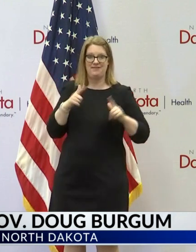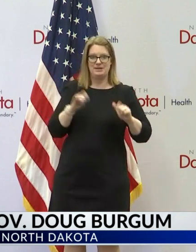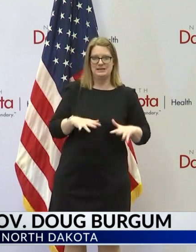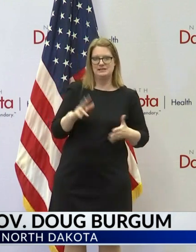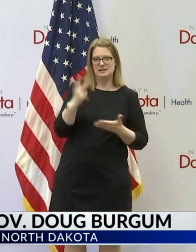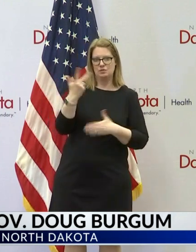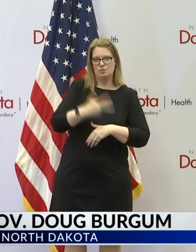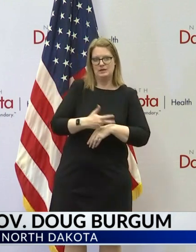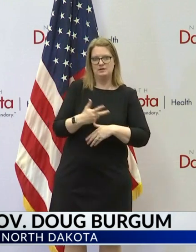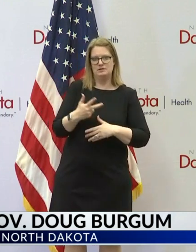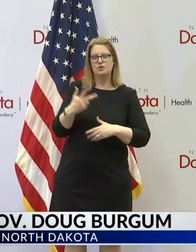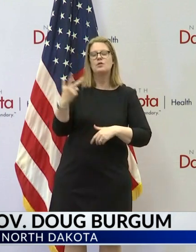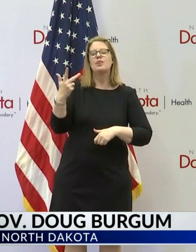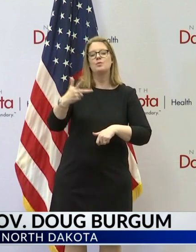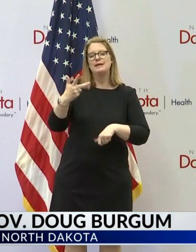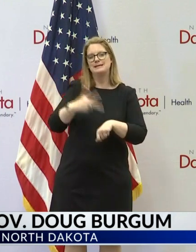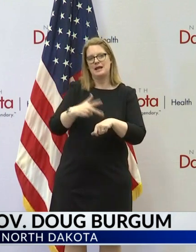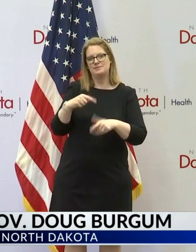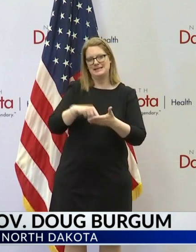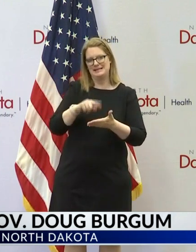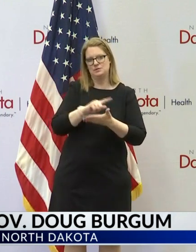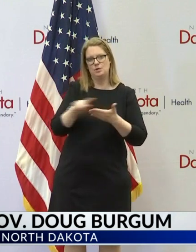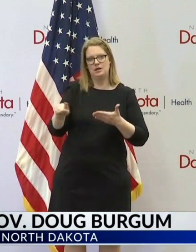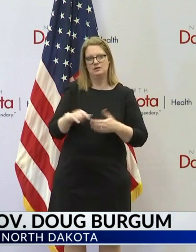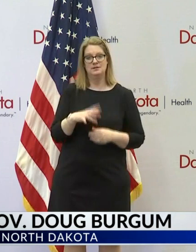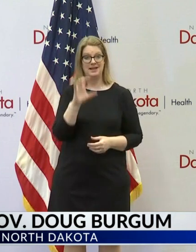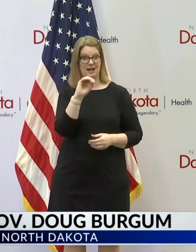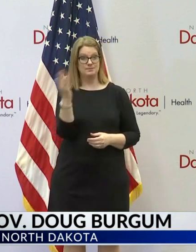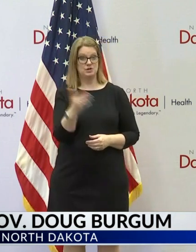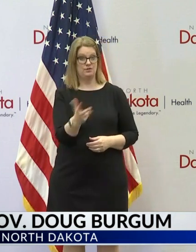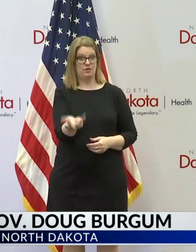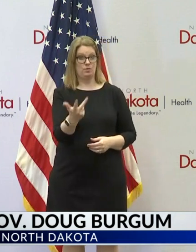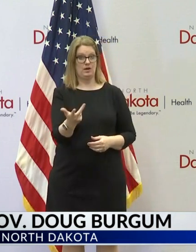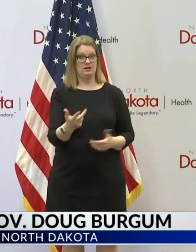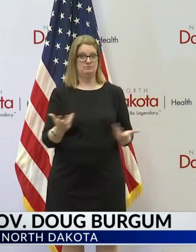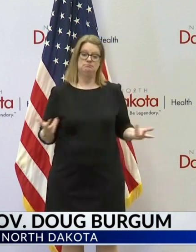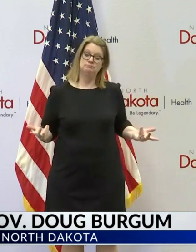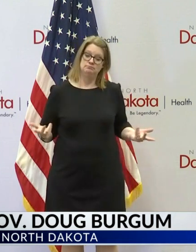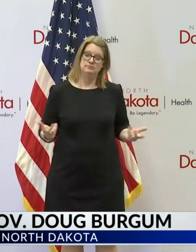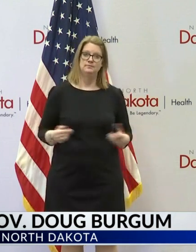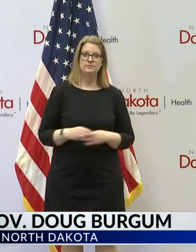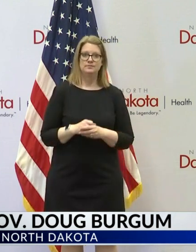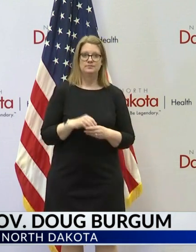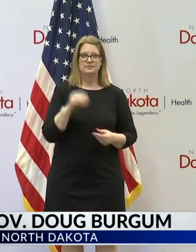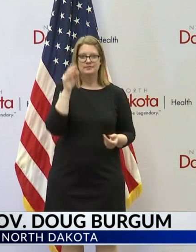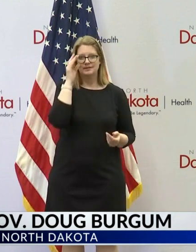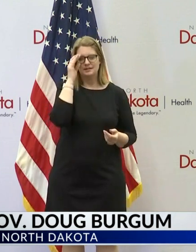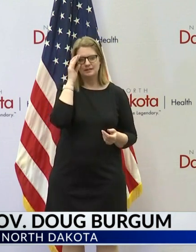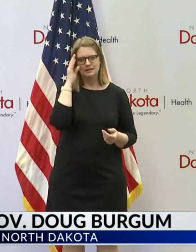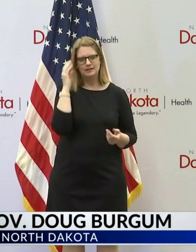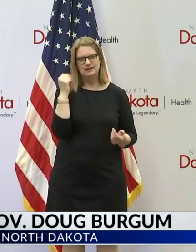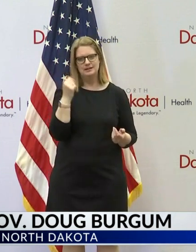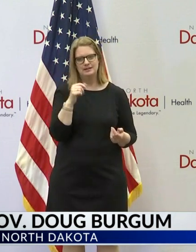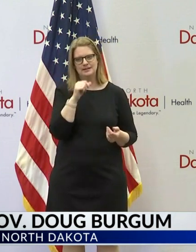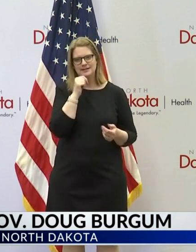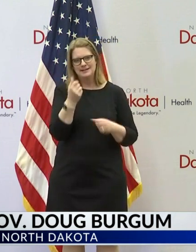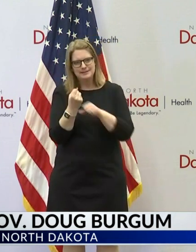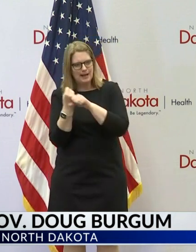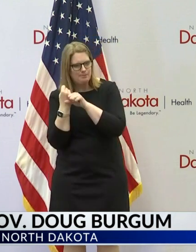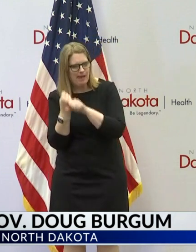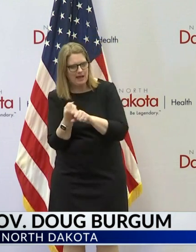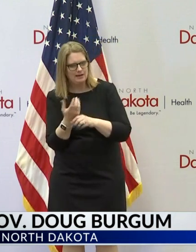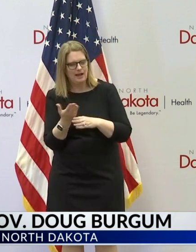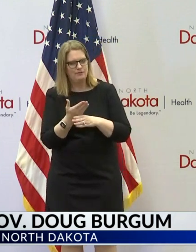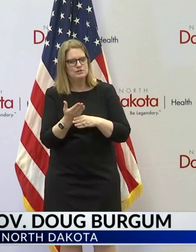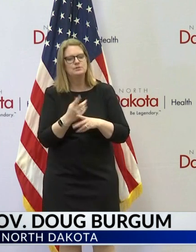times in a week. And so I'm 0 for 3. And I guess this is on the score you want. I don't know. This is not on a batting average.